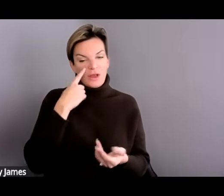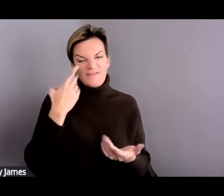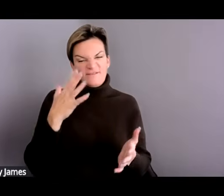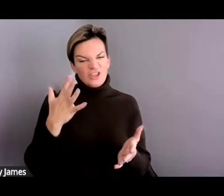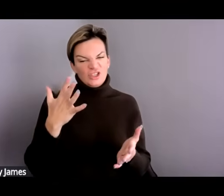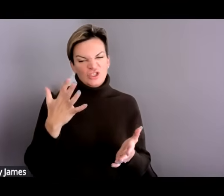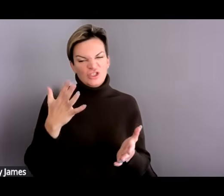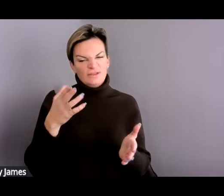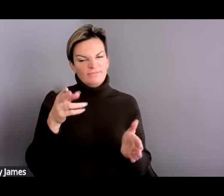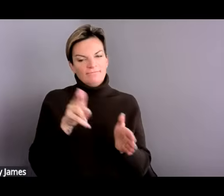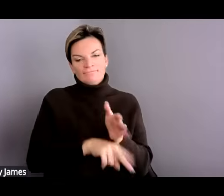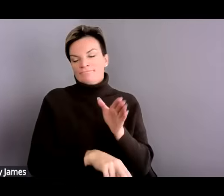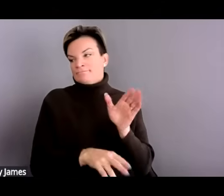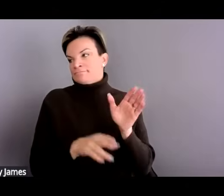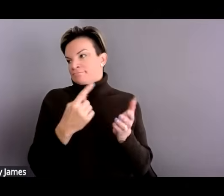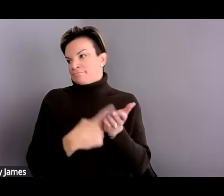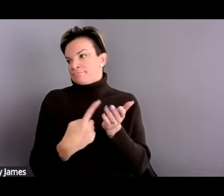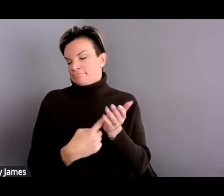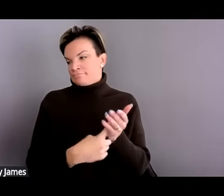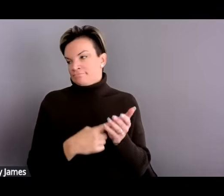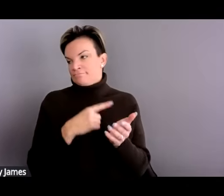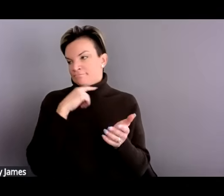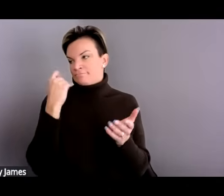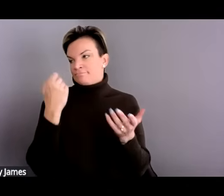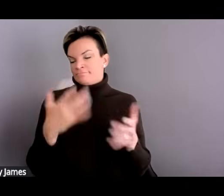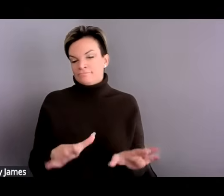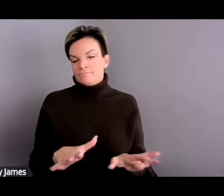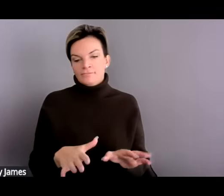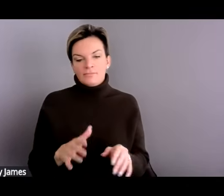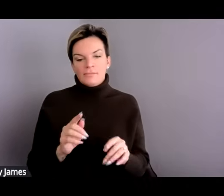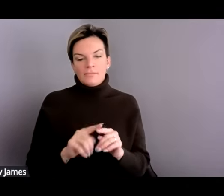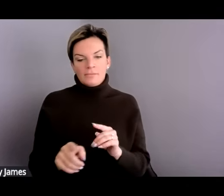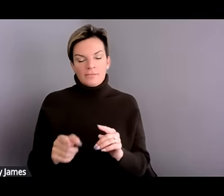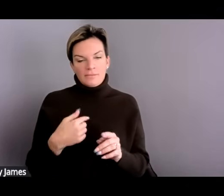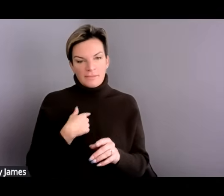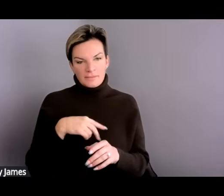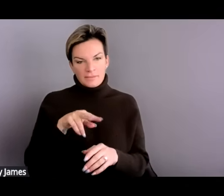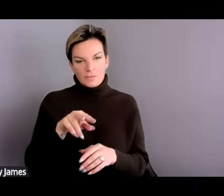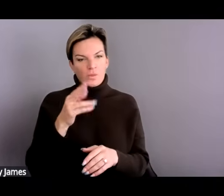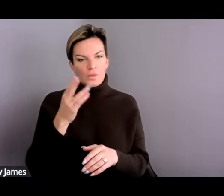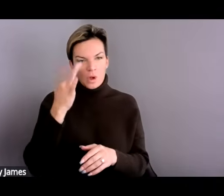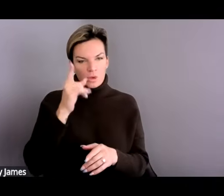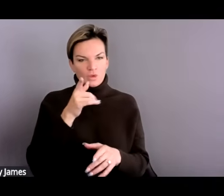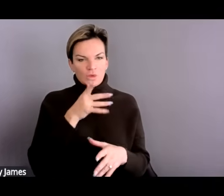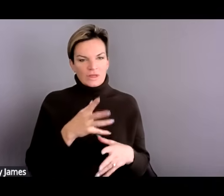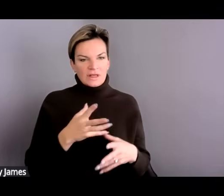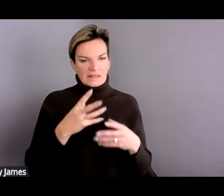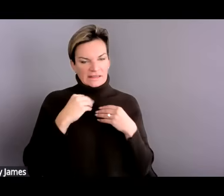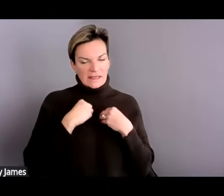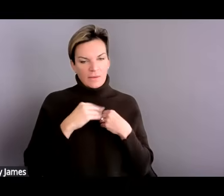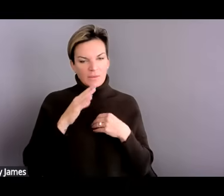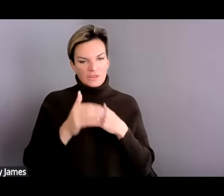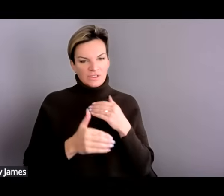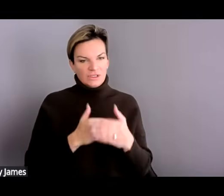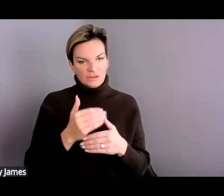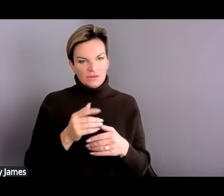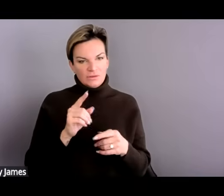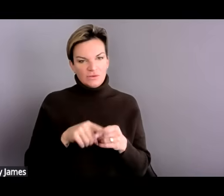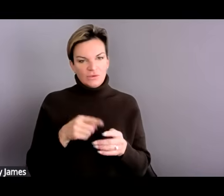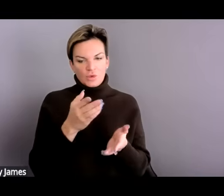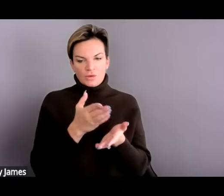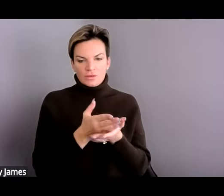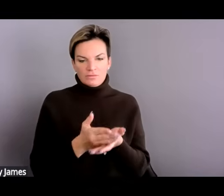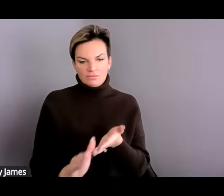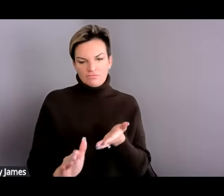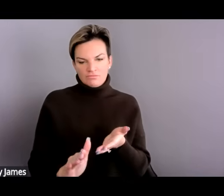Why would this board even consider adopting procedures that have as their mission the disenfranchisement of